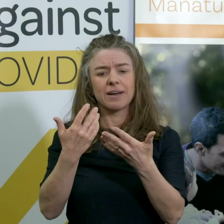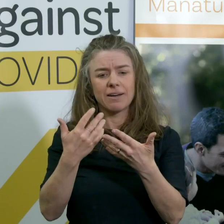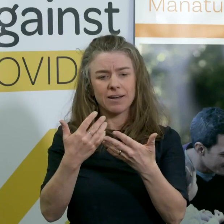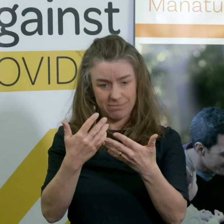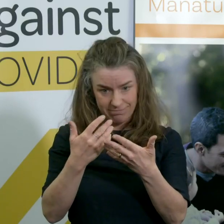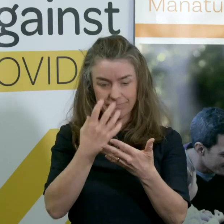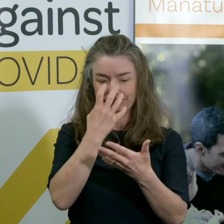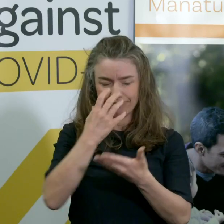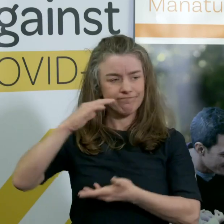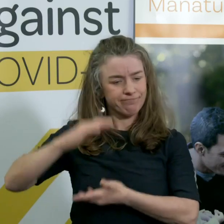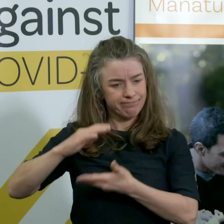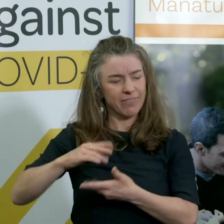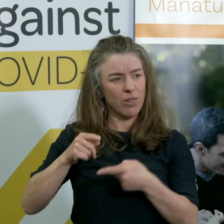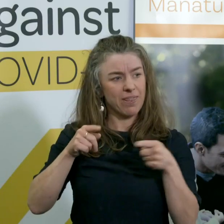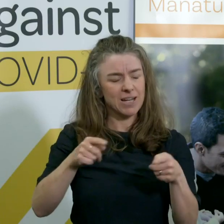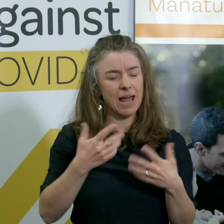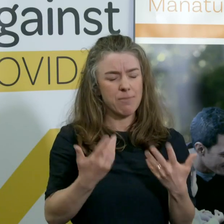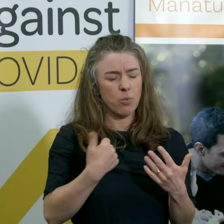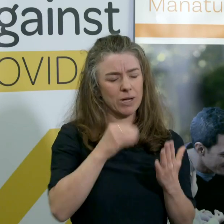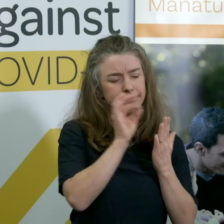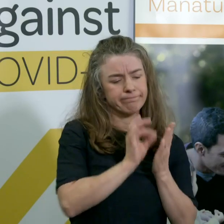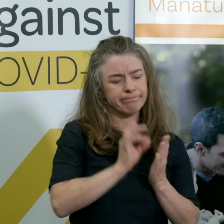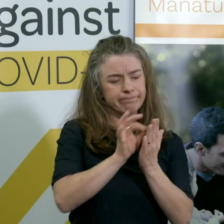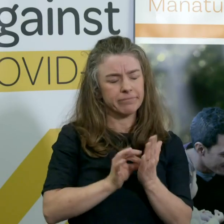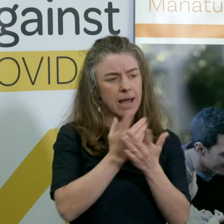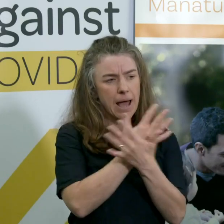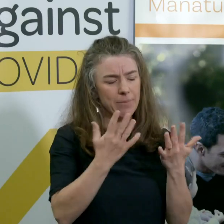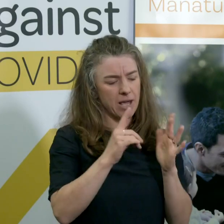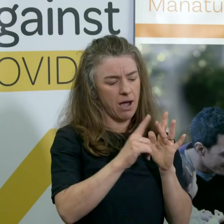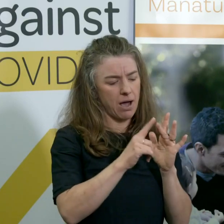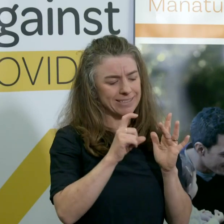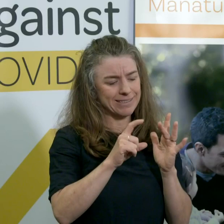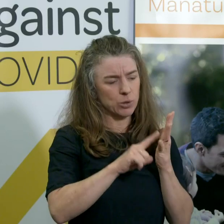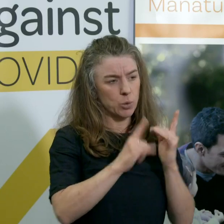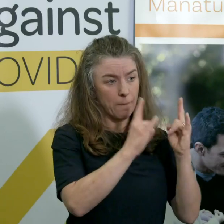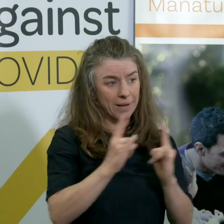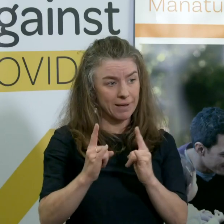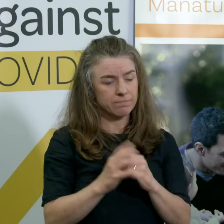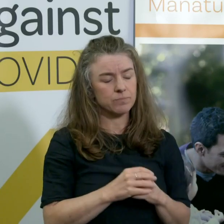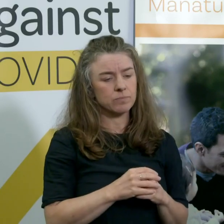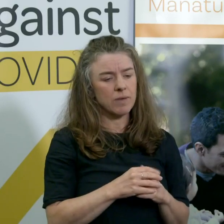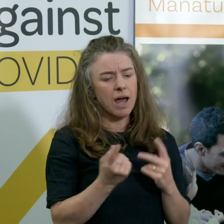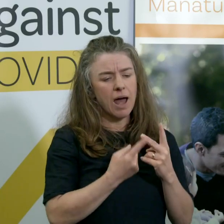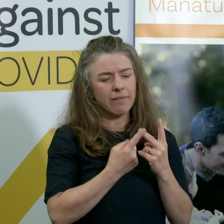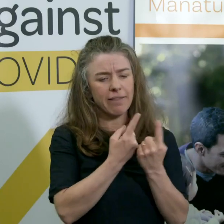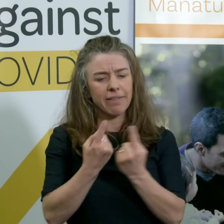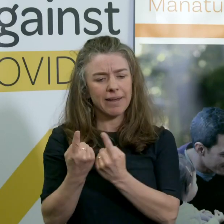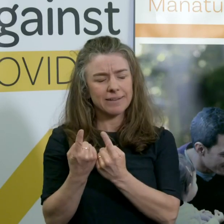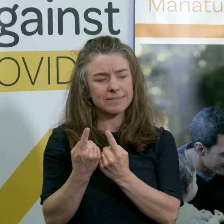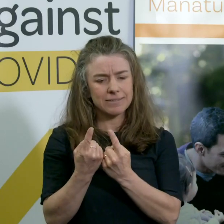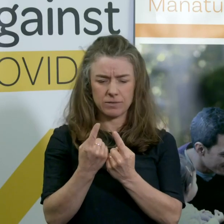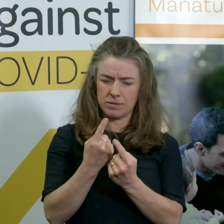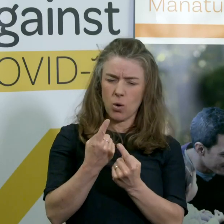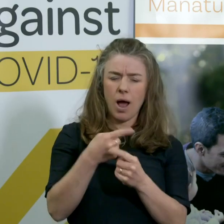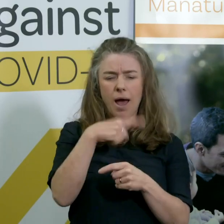just completing a stock take of all our ICU beds, all the other areas that could be turned